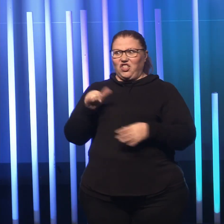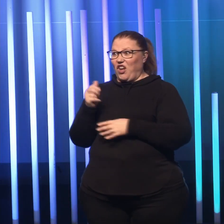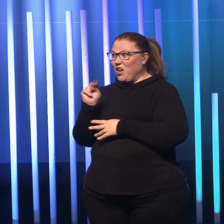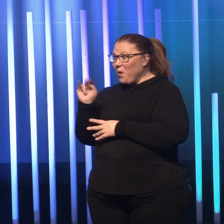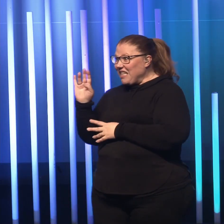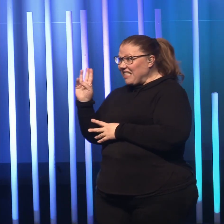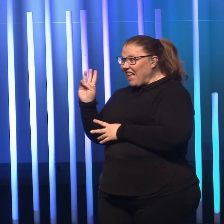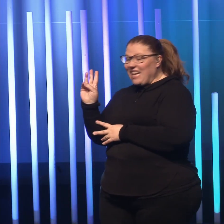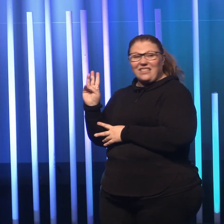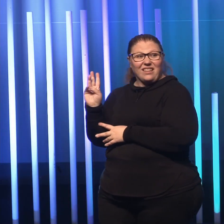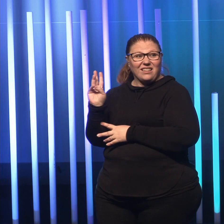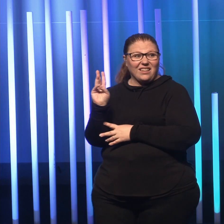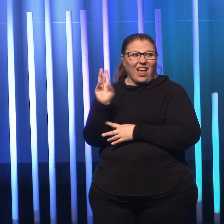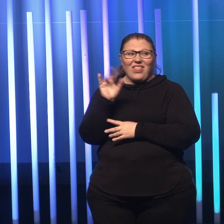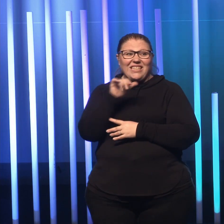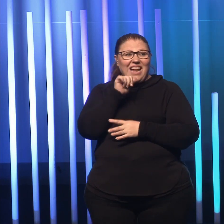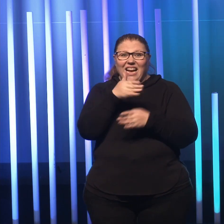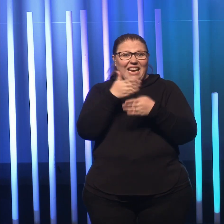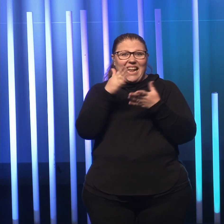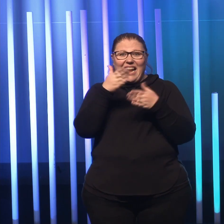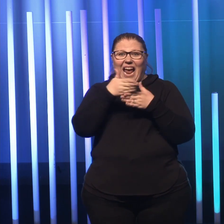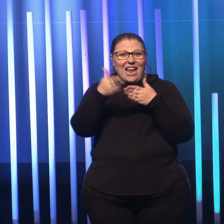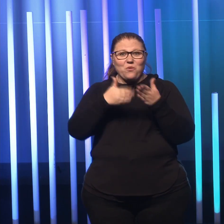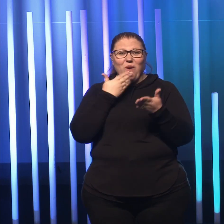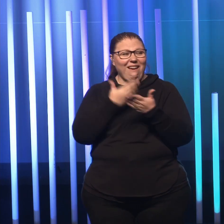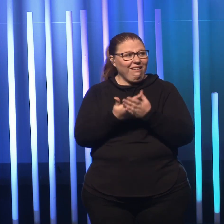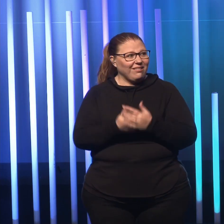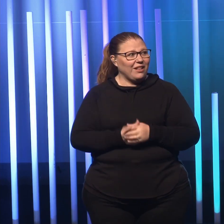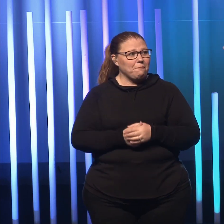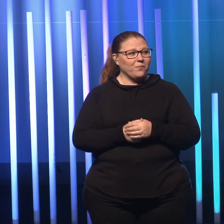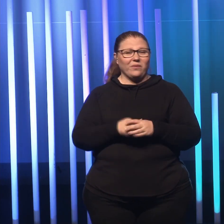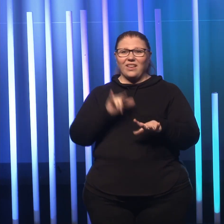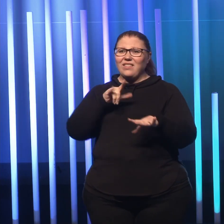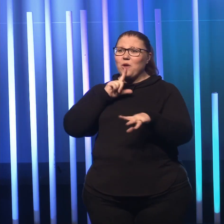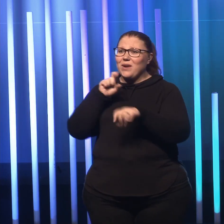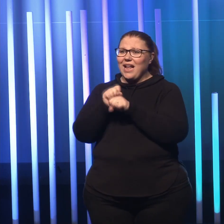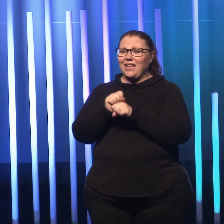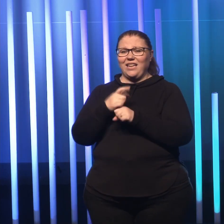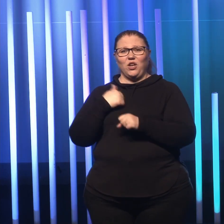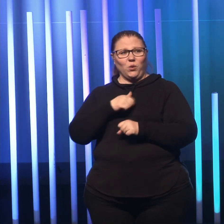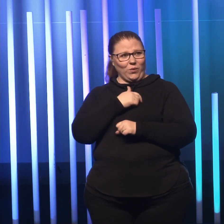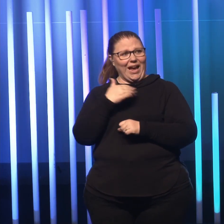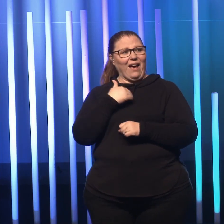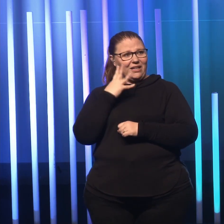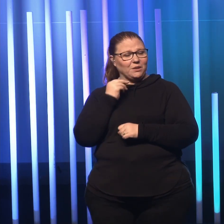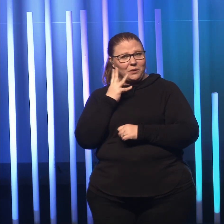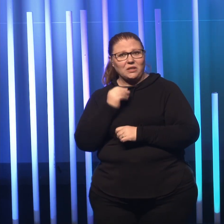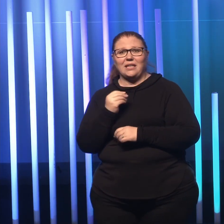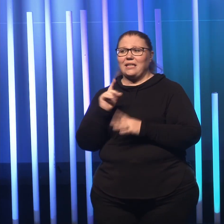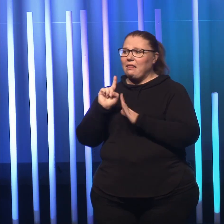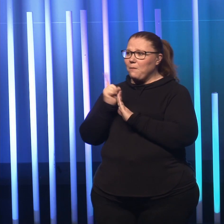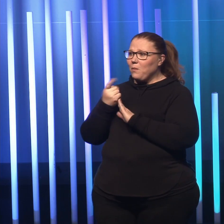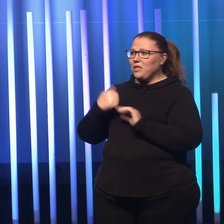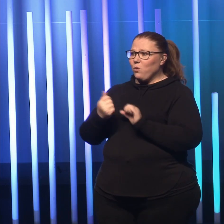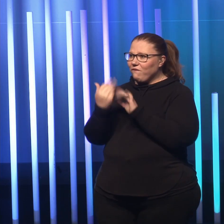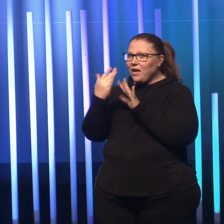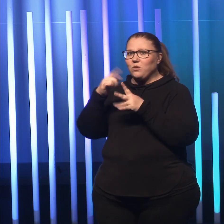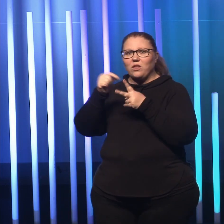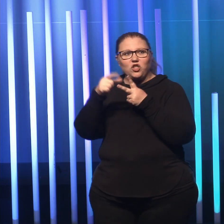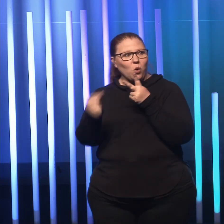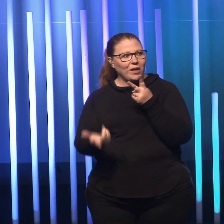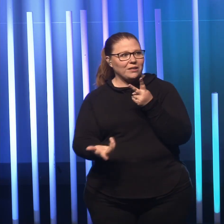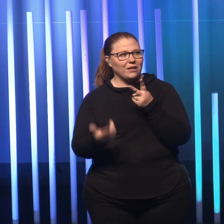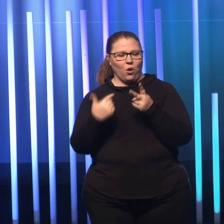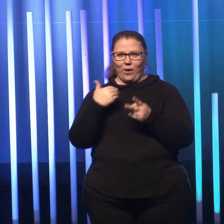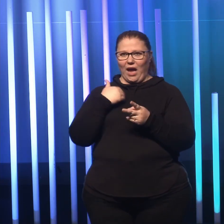6th, this is not going to end well, right? There's that reality, like we live those experiences. And in those moments, what are we? We're faced with a choice, right? We